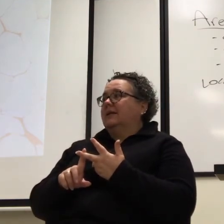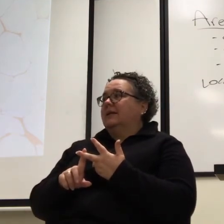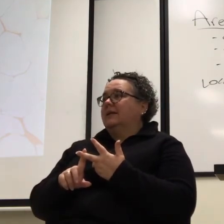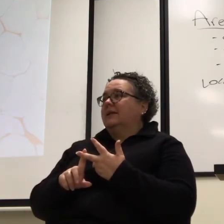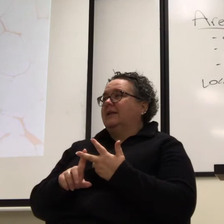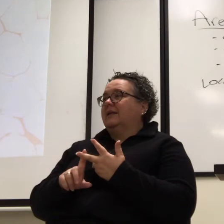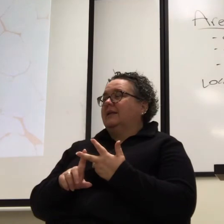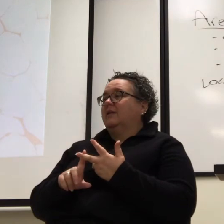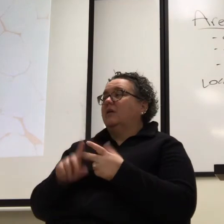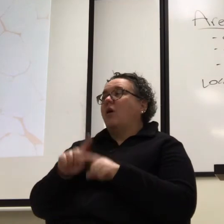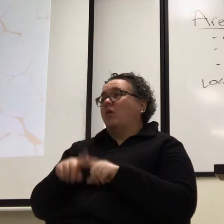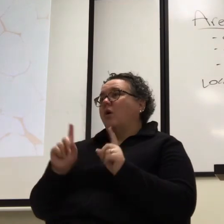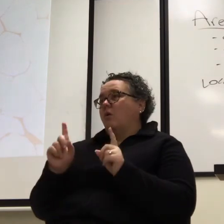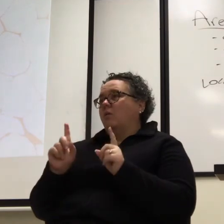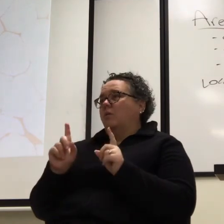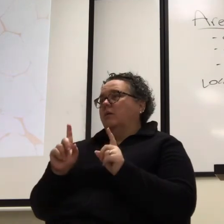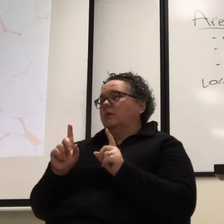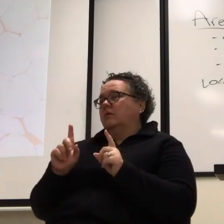Although,